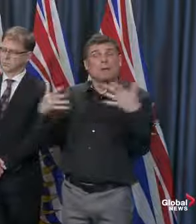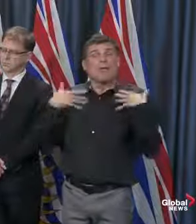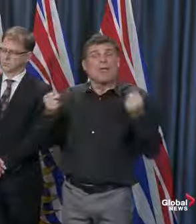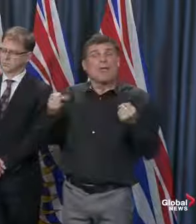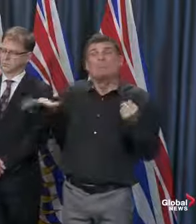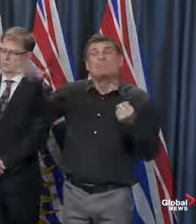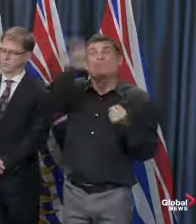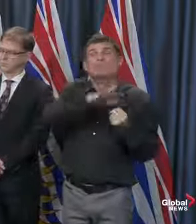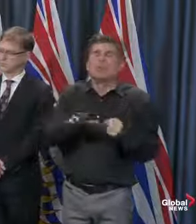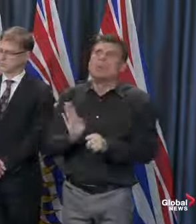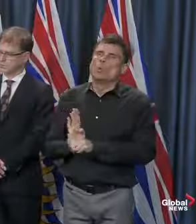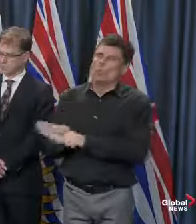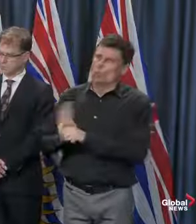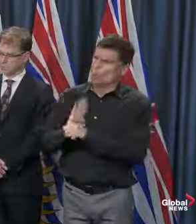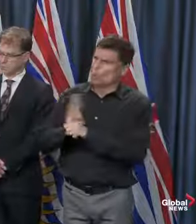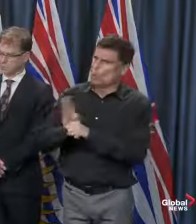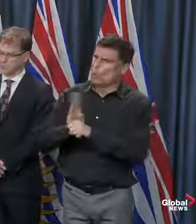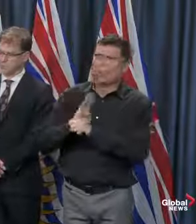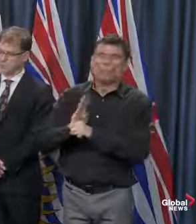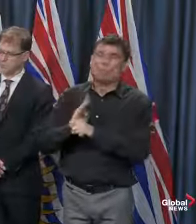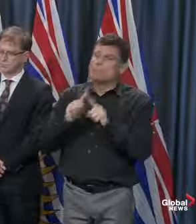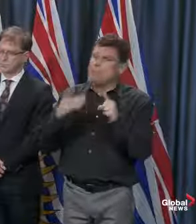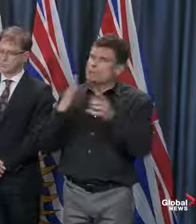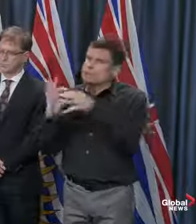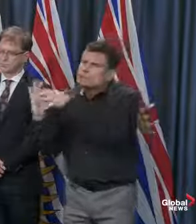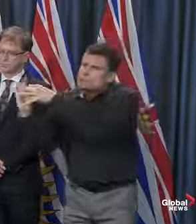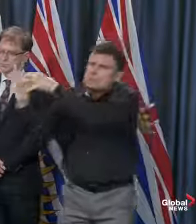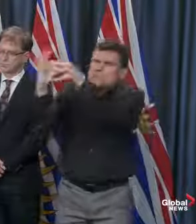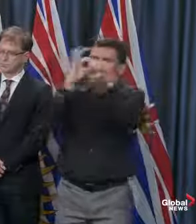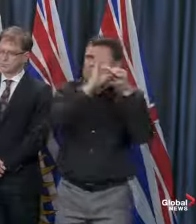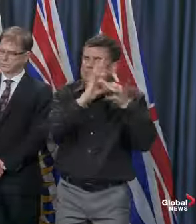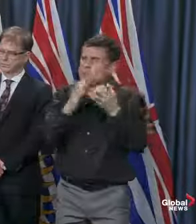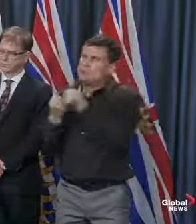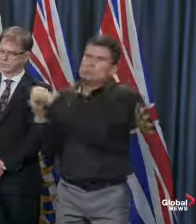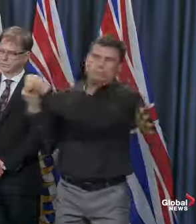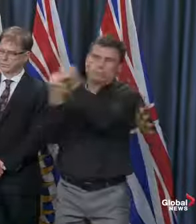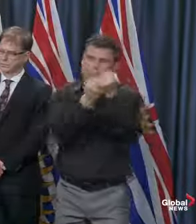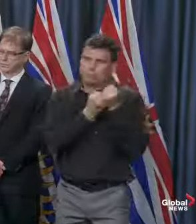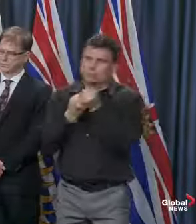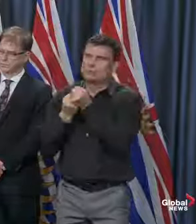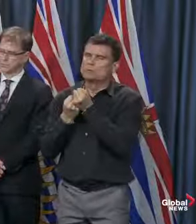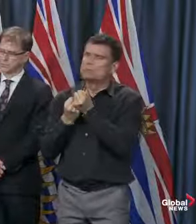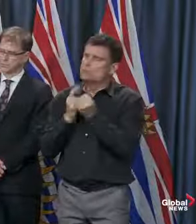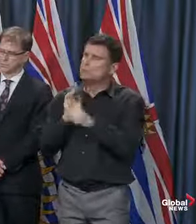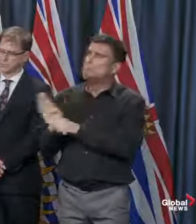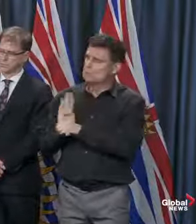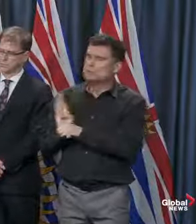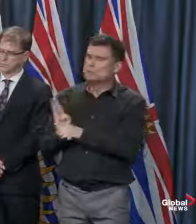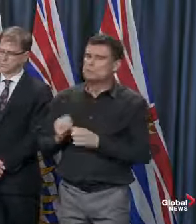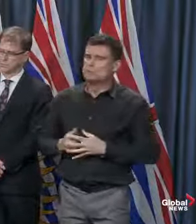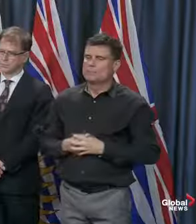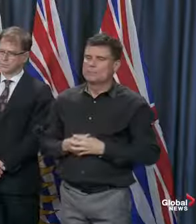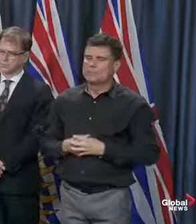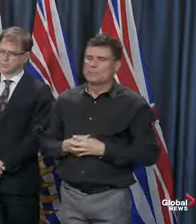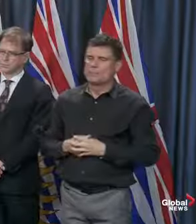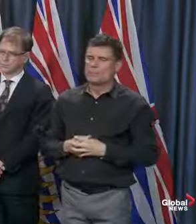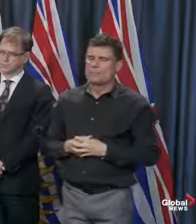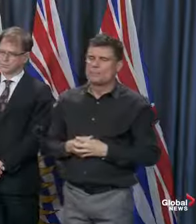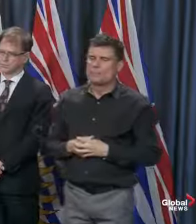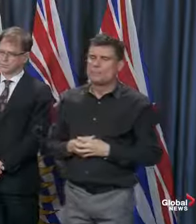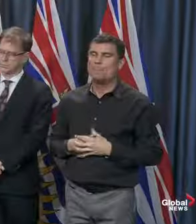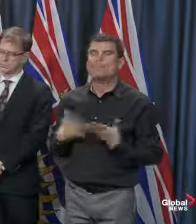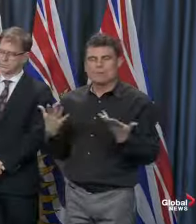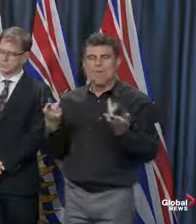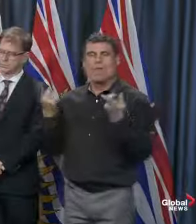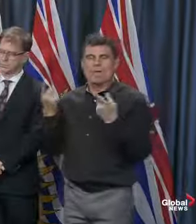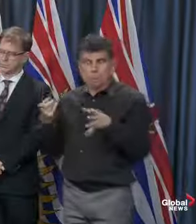And like the Lower Mainland, with the exception of outbreaks, which is where we have identified facilities in particular, we